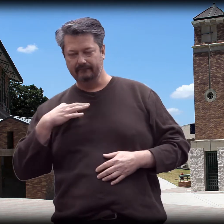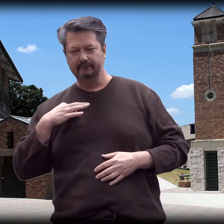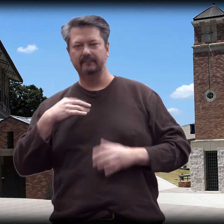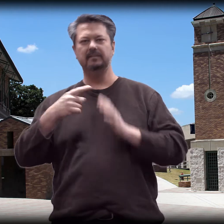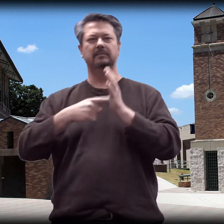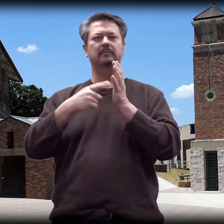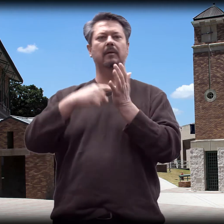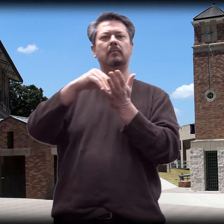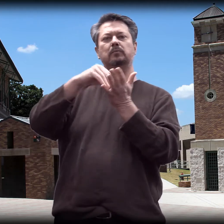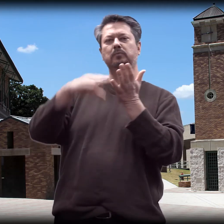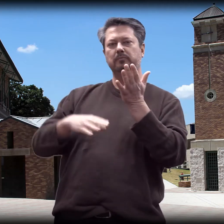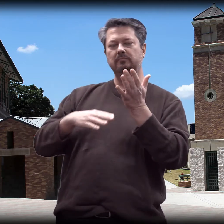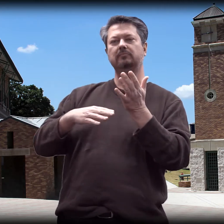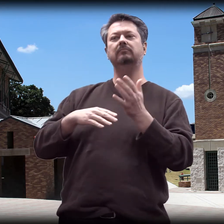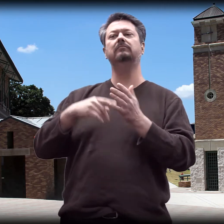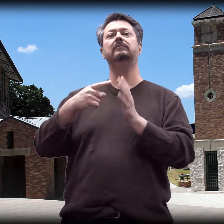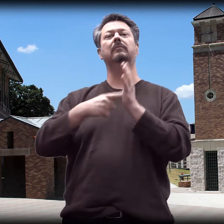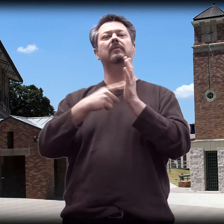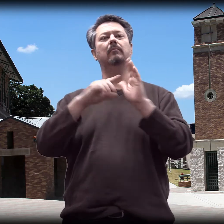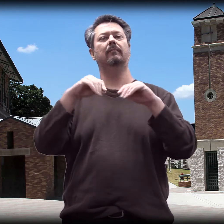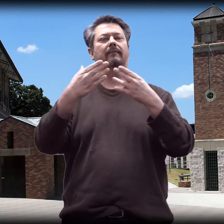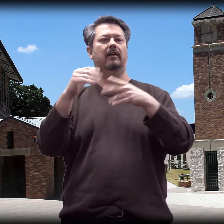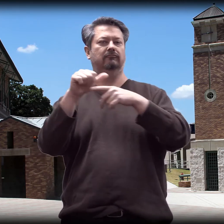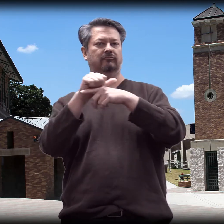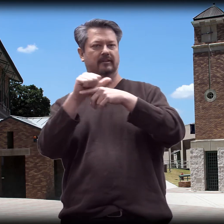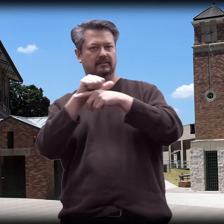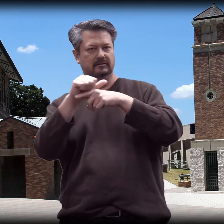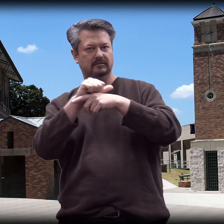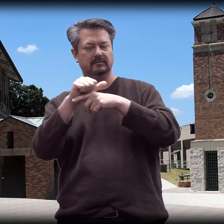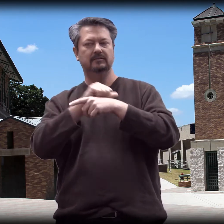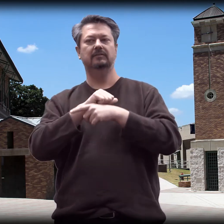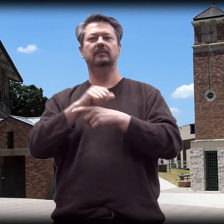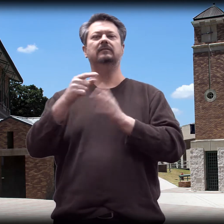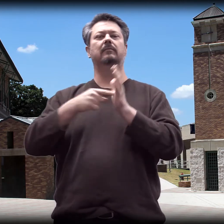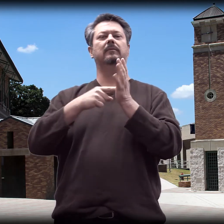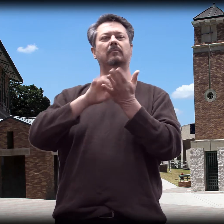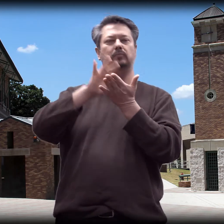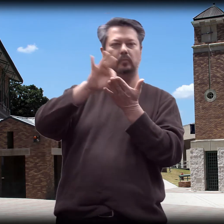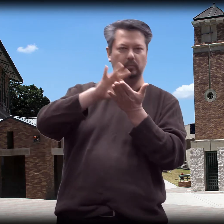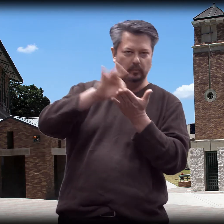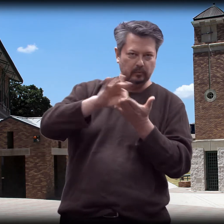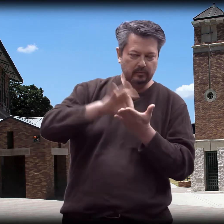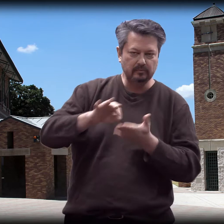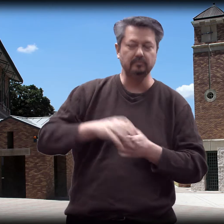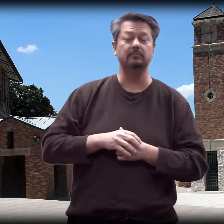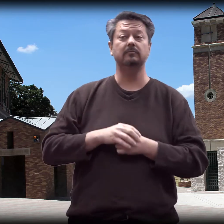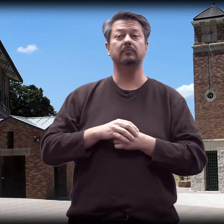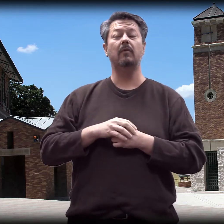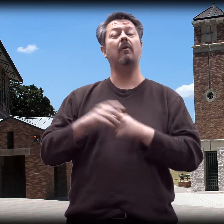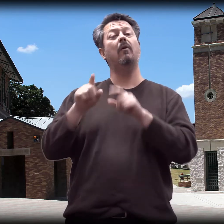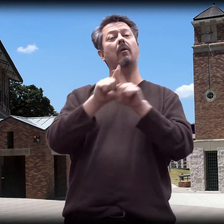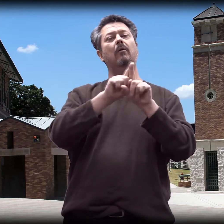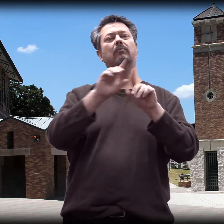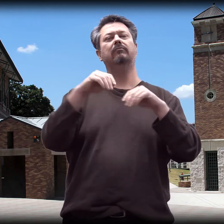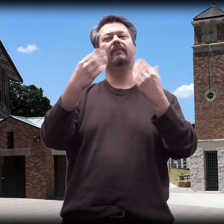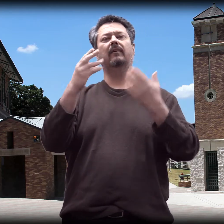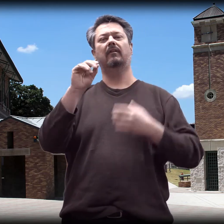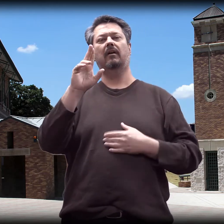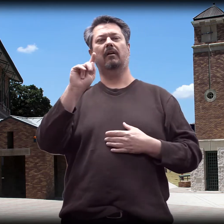staff, sometimes students, and sometimes I provide training. Sometimes I score, and I also